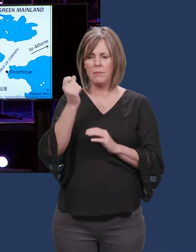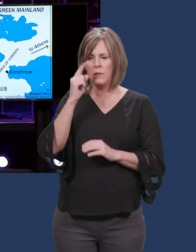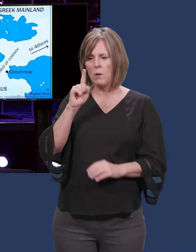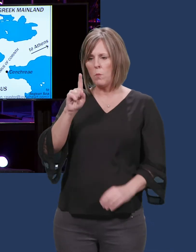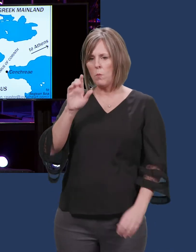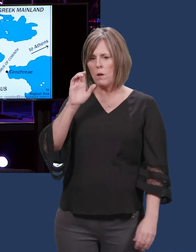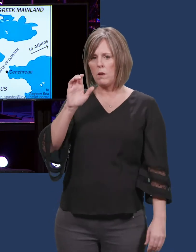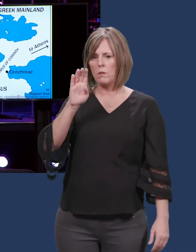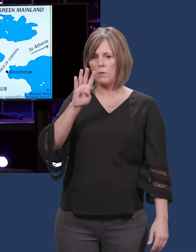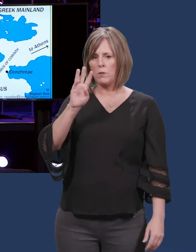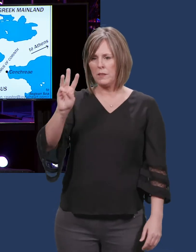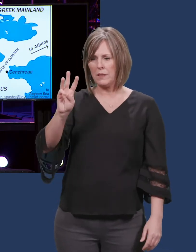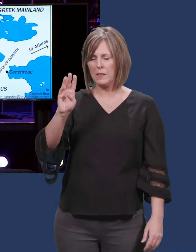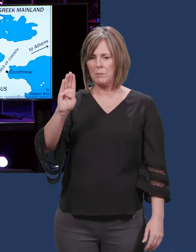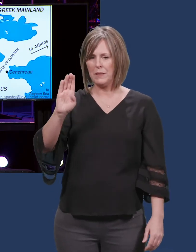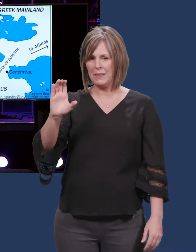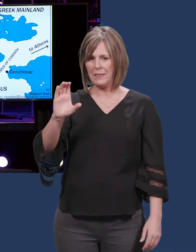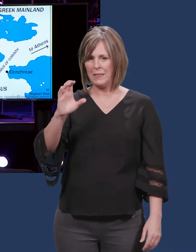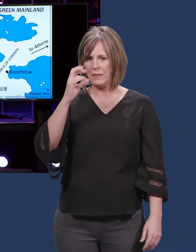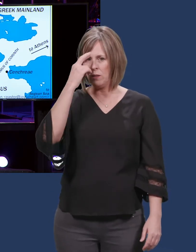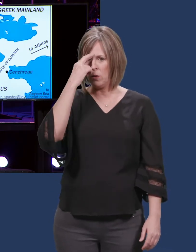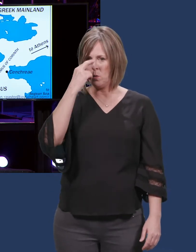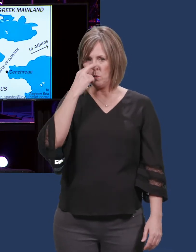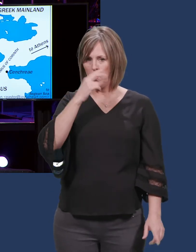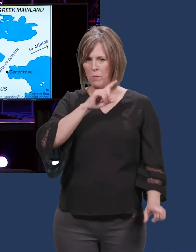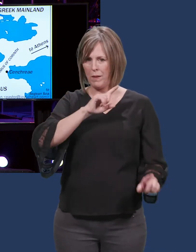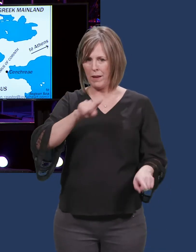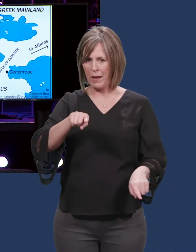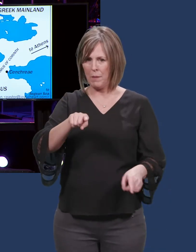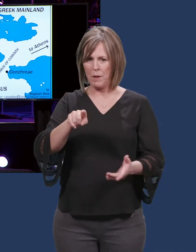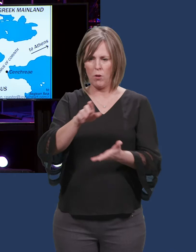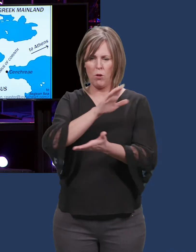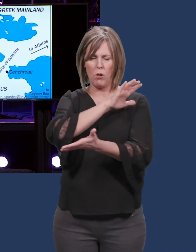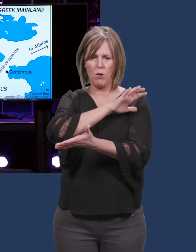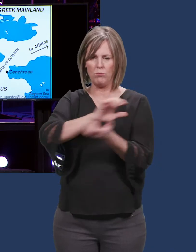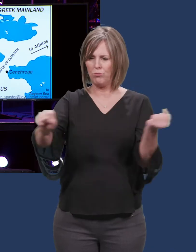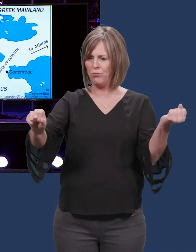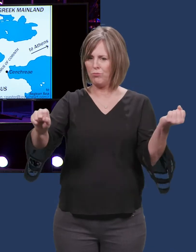BC, Rome came through and leveled Corinth. The city had